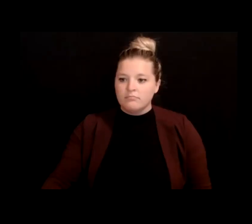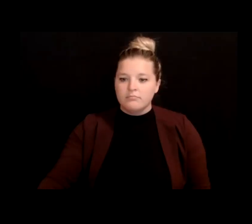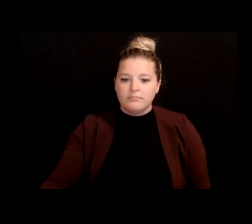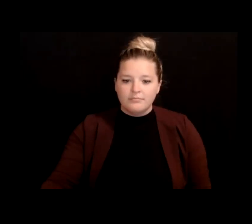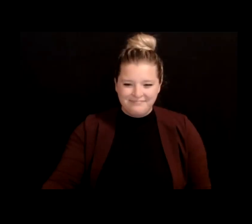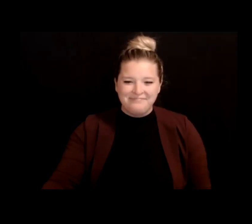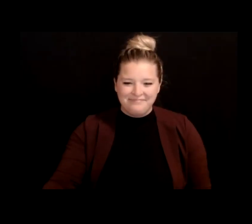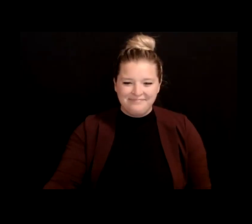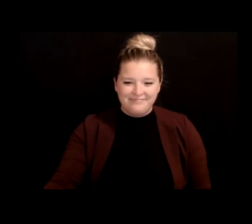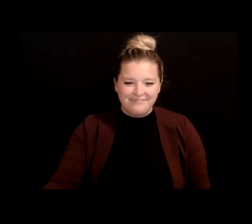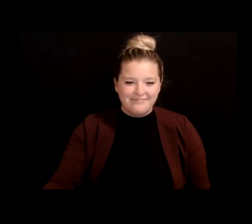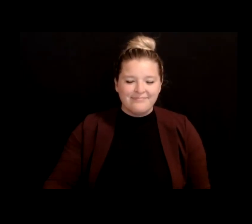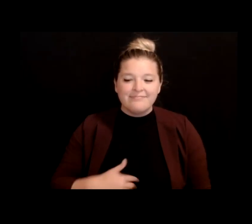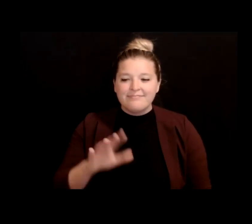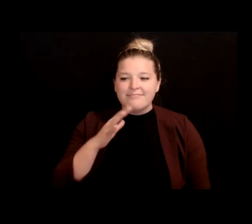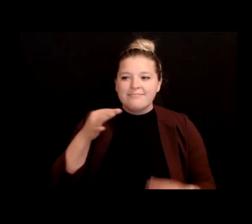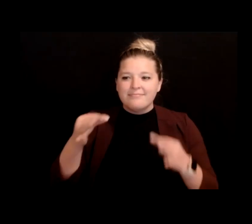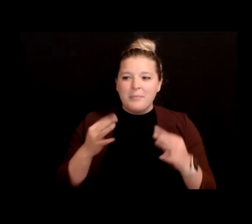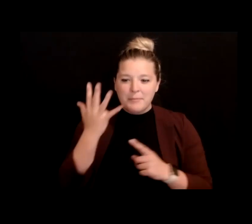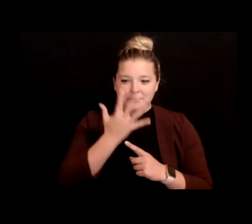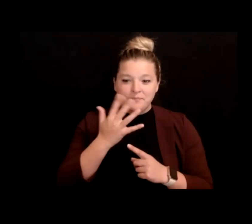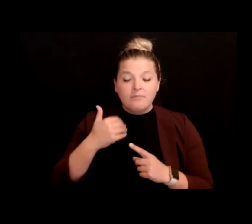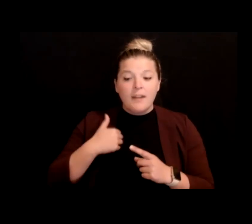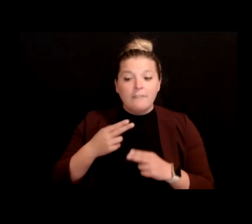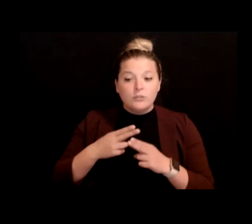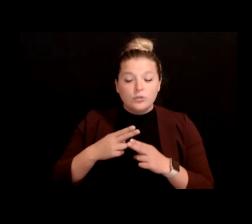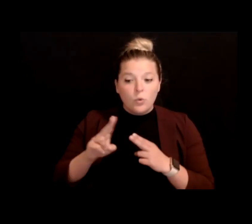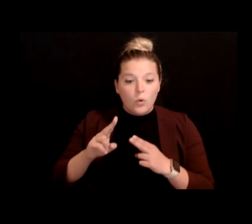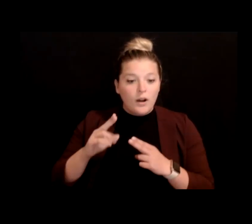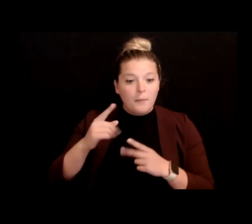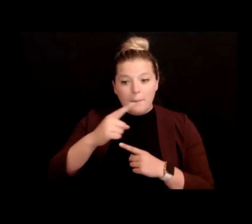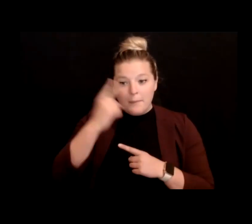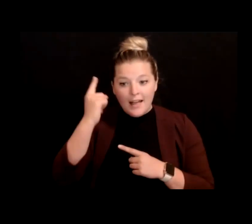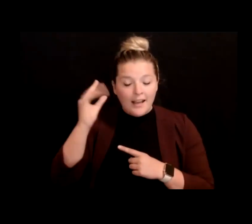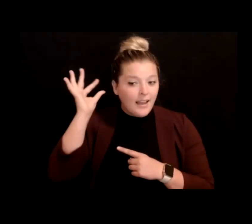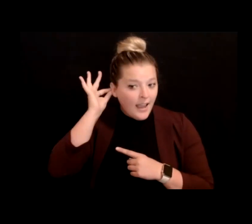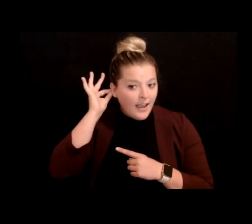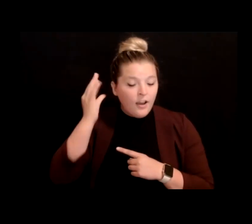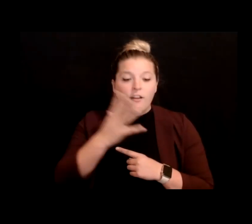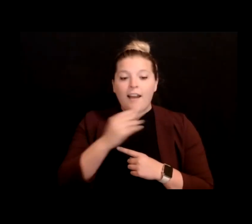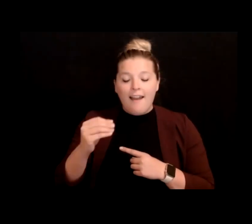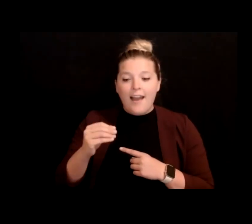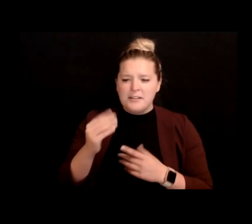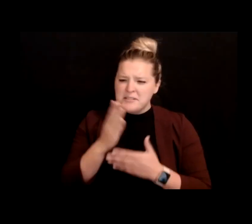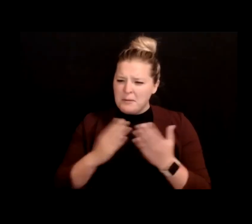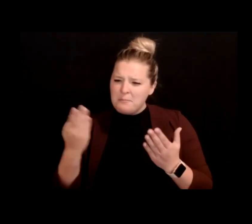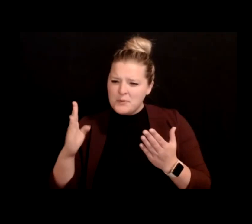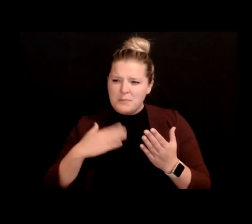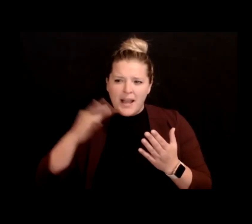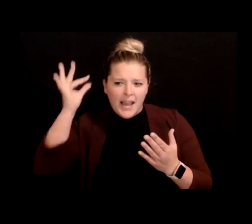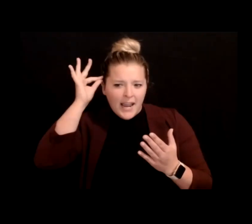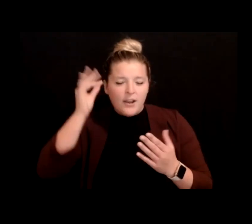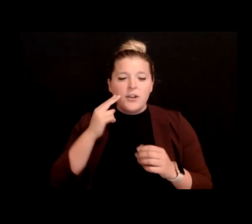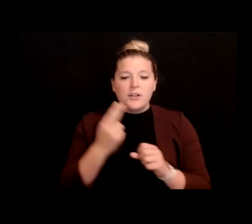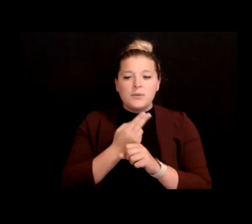I'm a young with short black hair and glasses. Also, there's now blue in my hair too. I'm wearing a green shirt